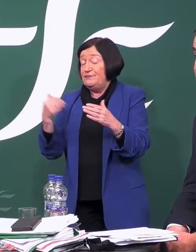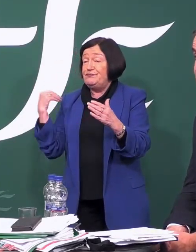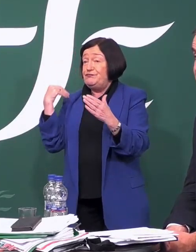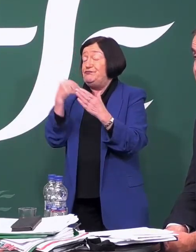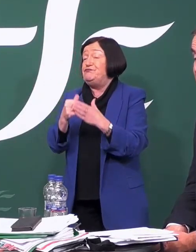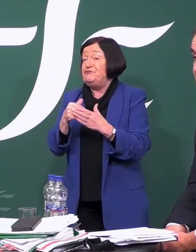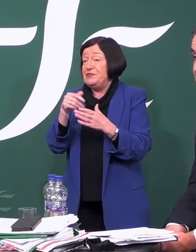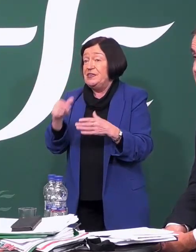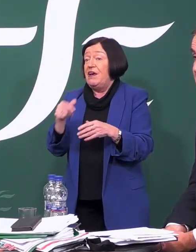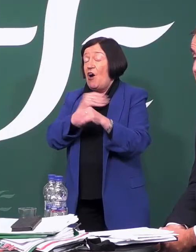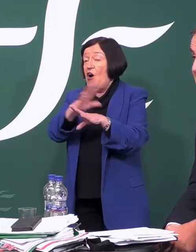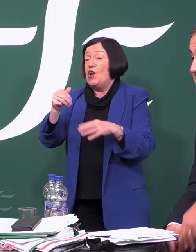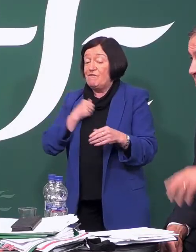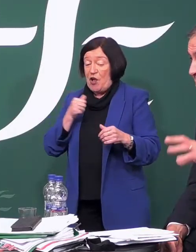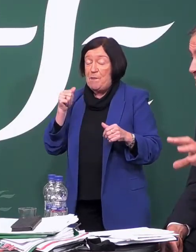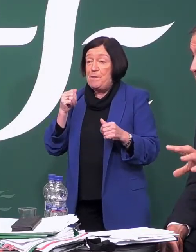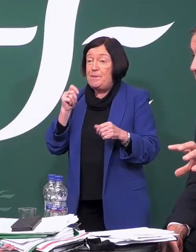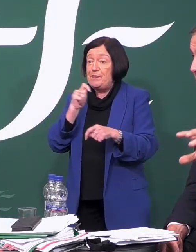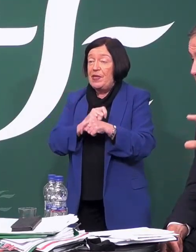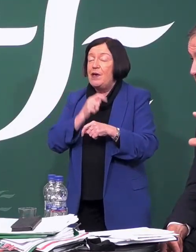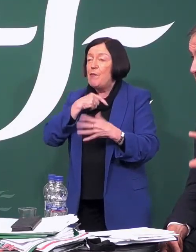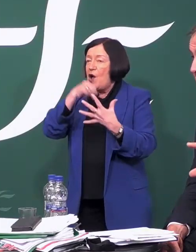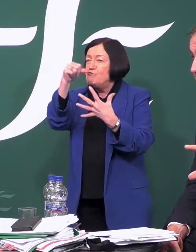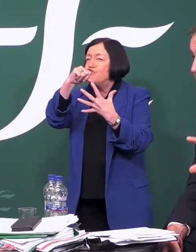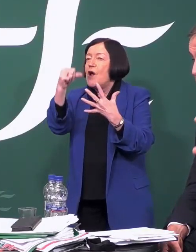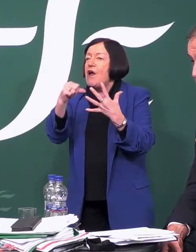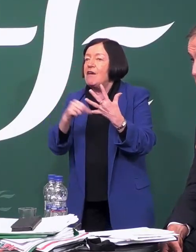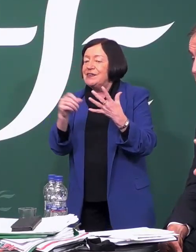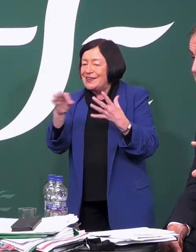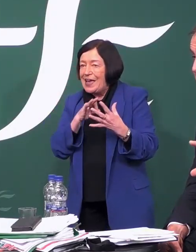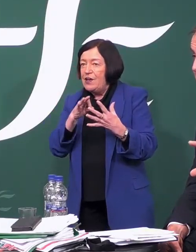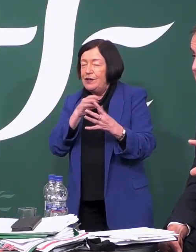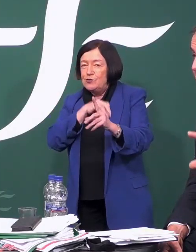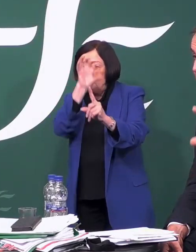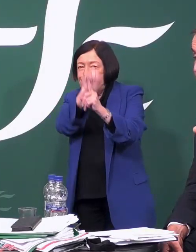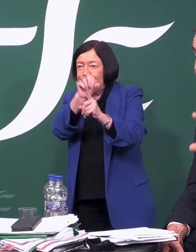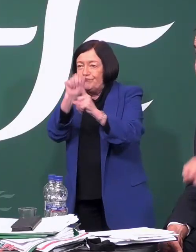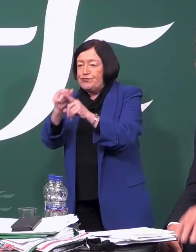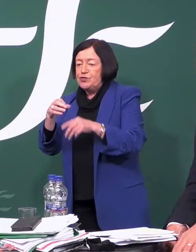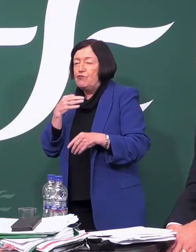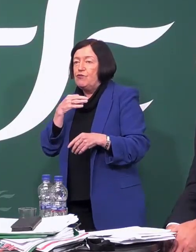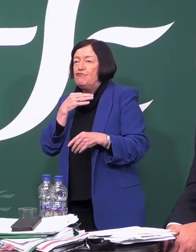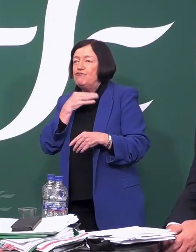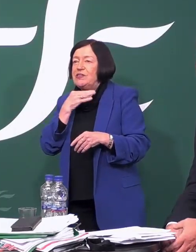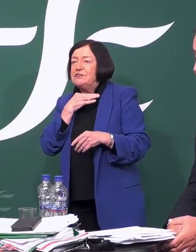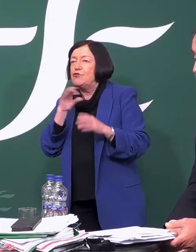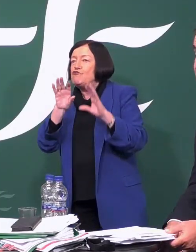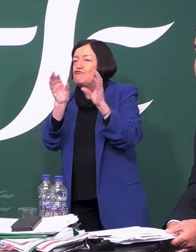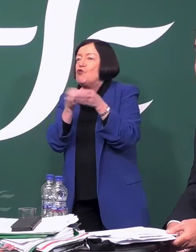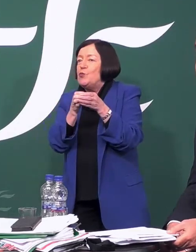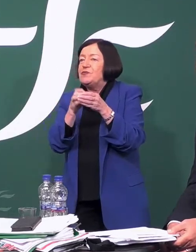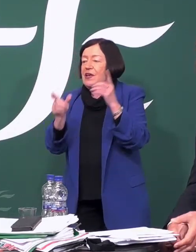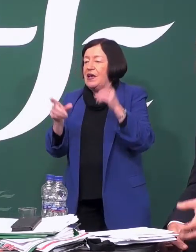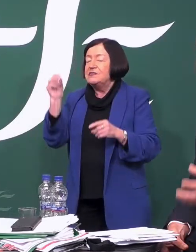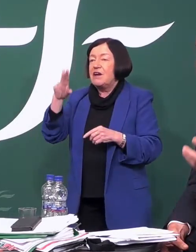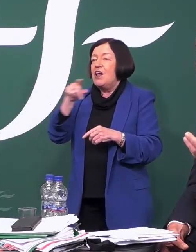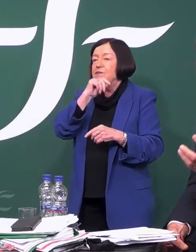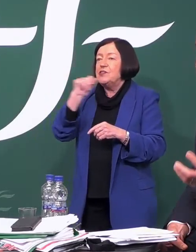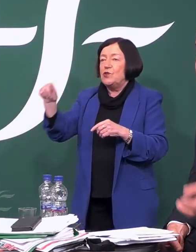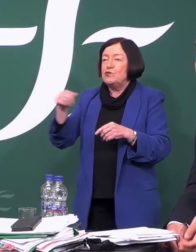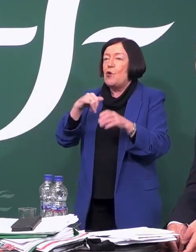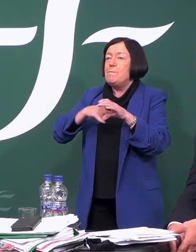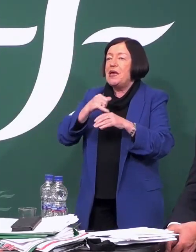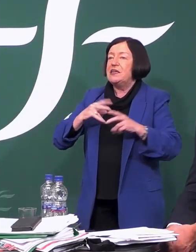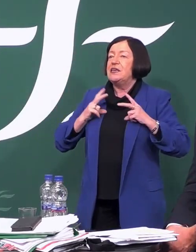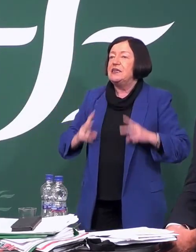clearly that's in all of our interest. But as I say, our priority really is to get to the groups that are most at risk that we mentioned earlier in terms of, as Colin said, the medically vulnerable, some